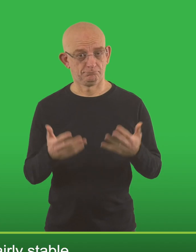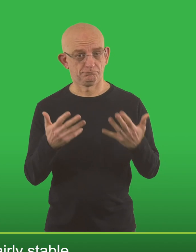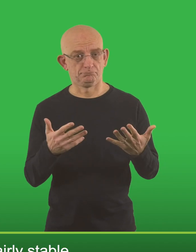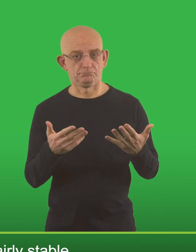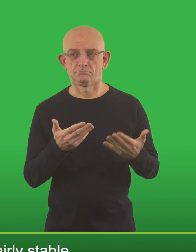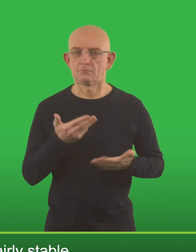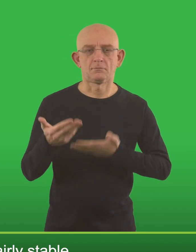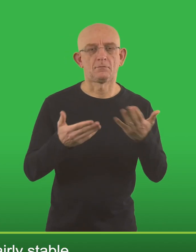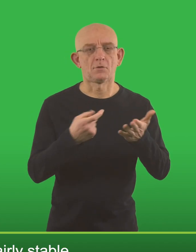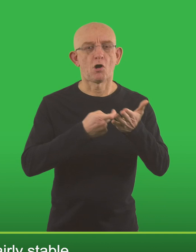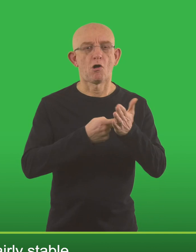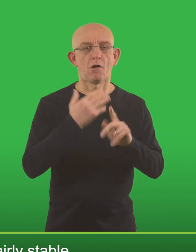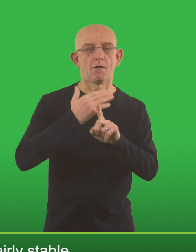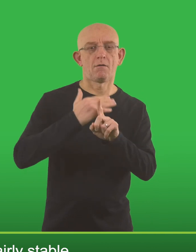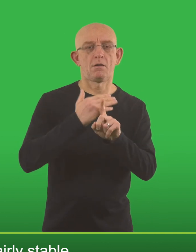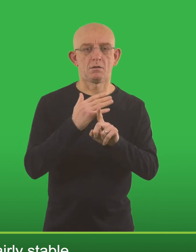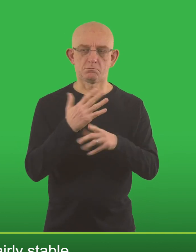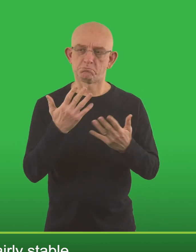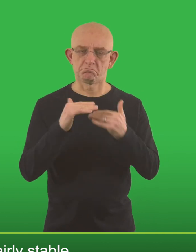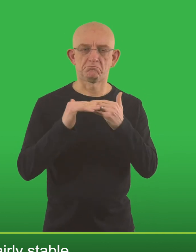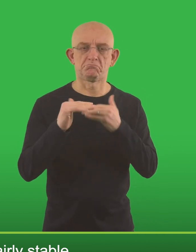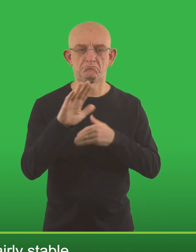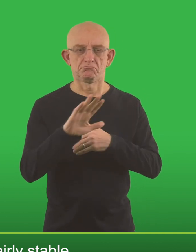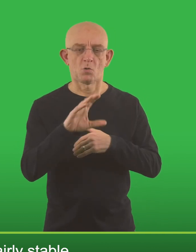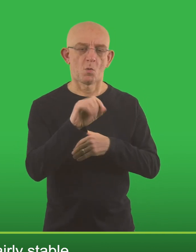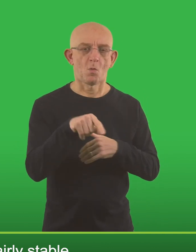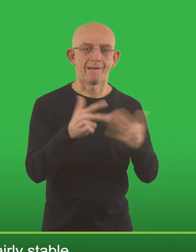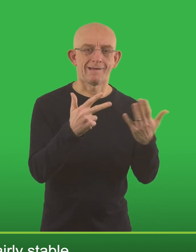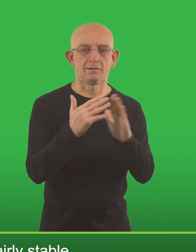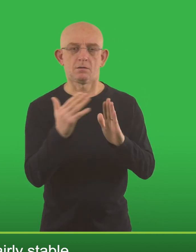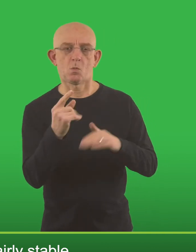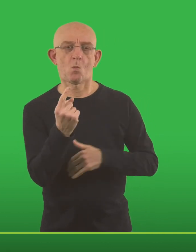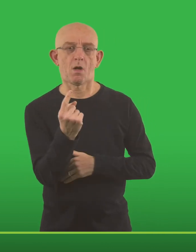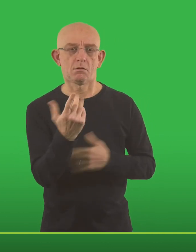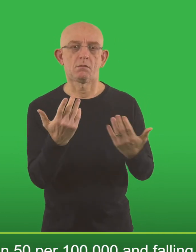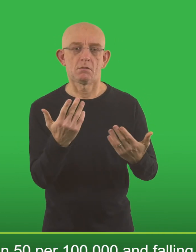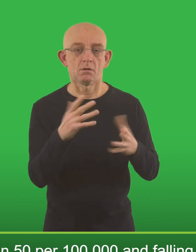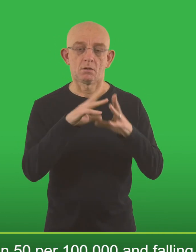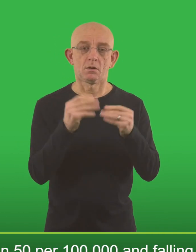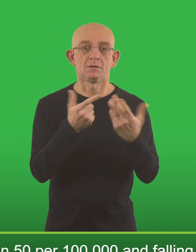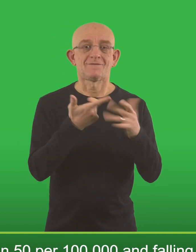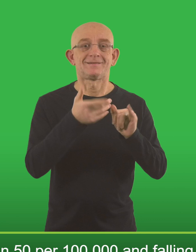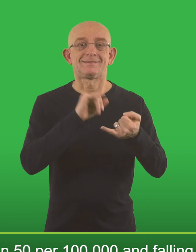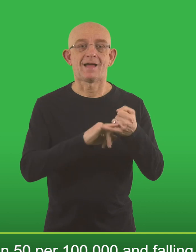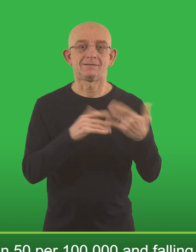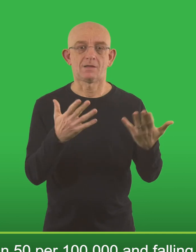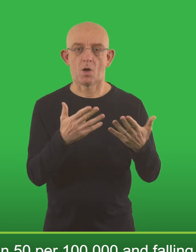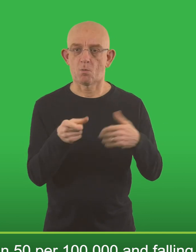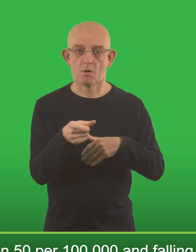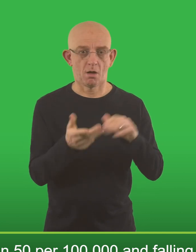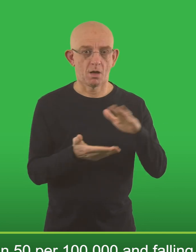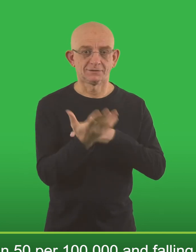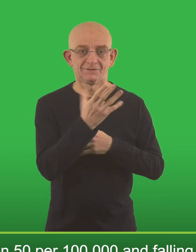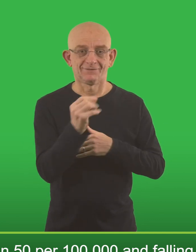So current picture, R remains fairly stable, somewhere between 0.8 and 1. The overall